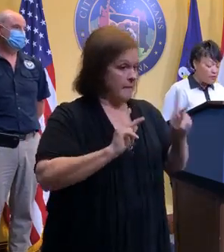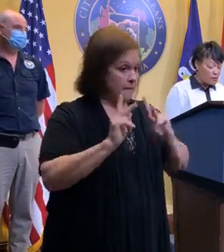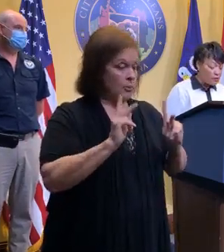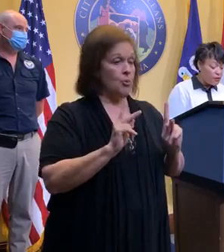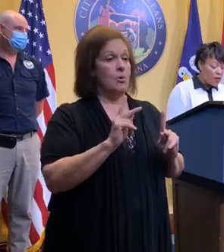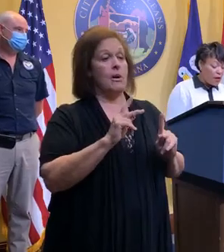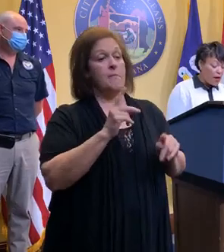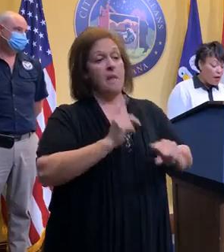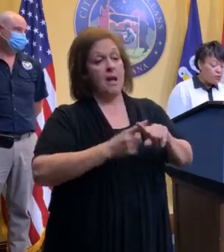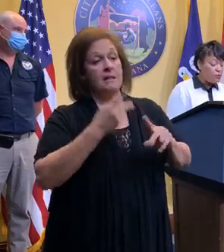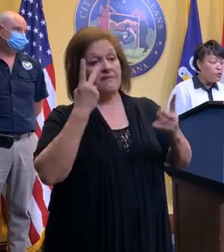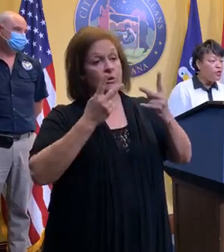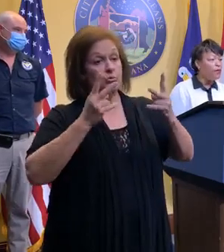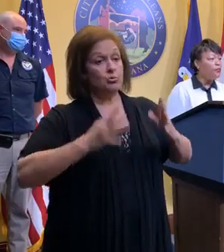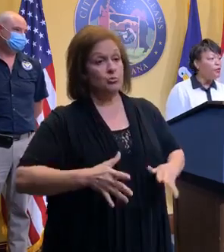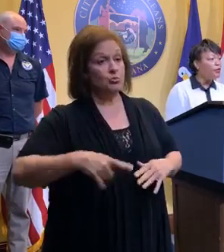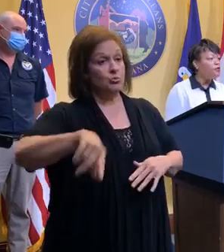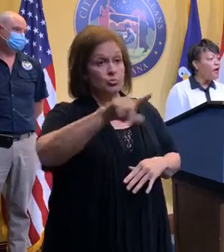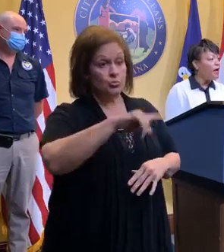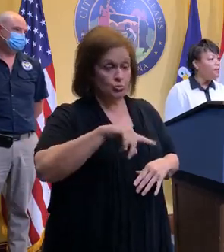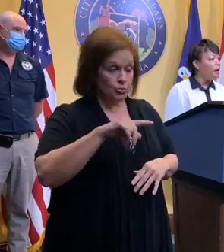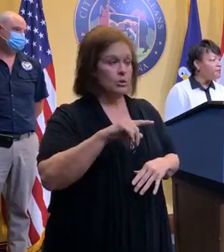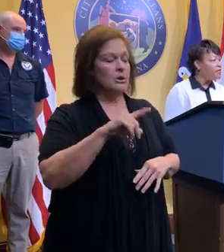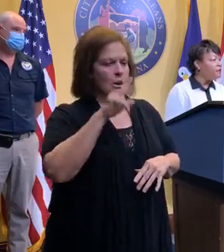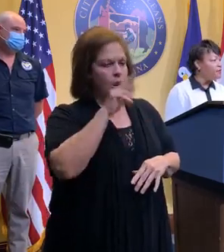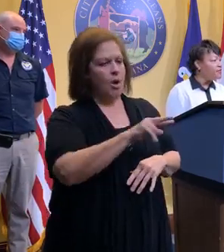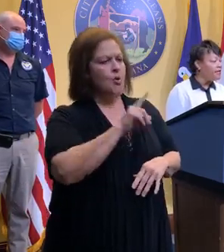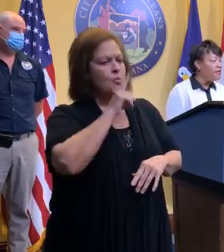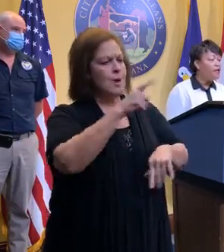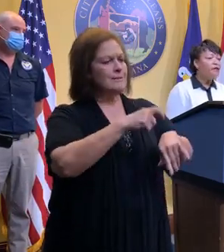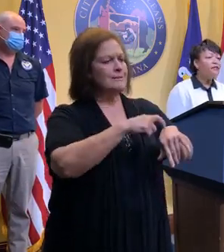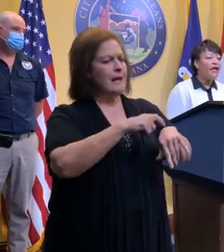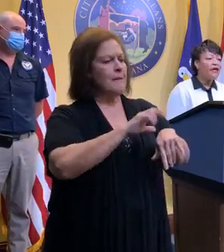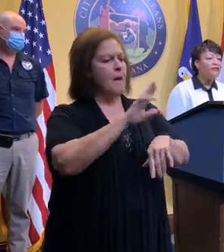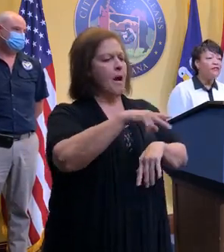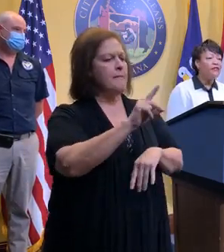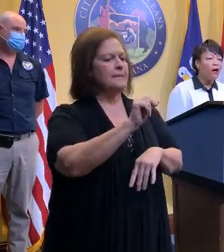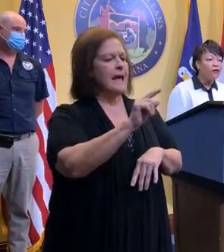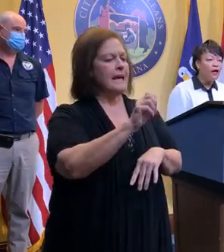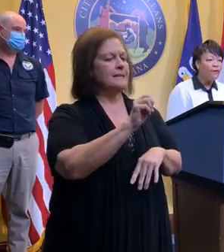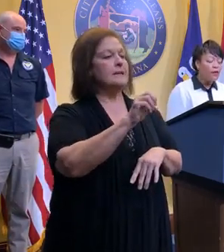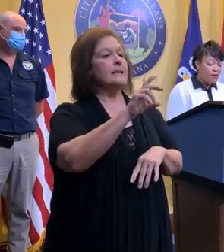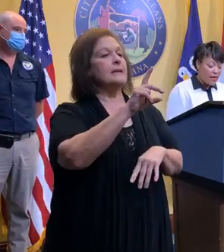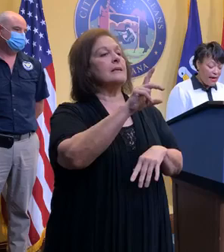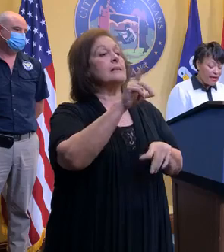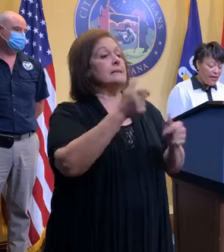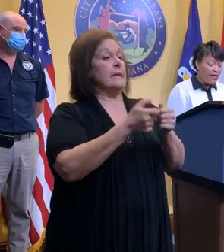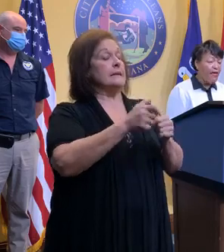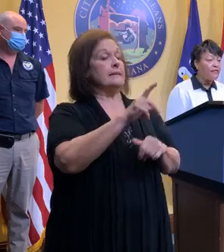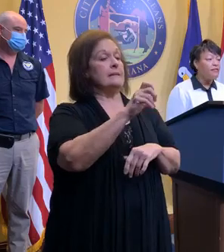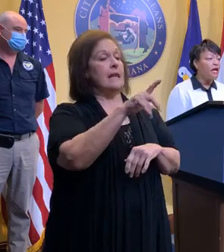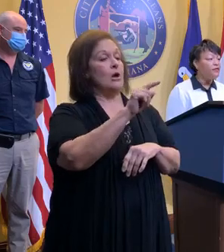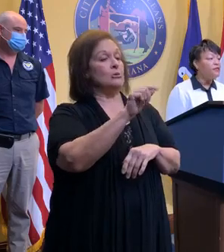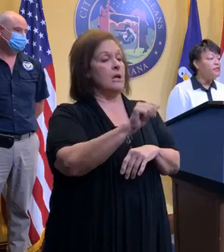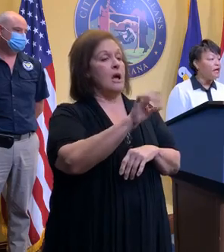as well as our visitors to get real-time updates from the city. Text Delta to